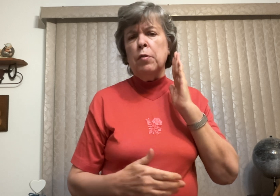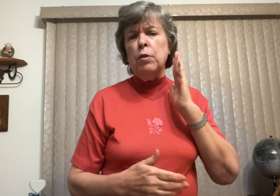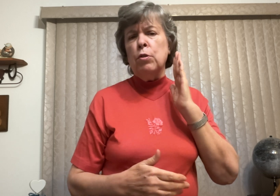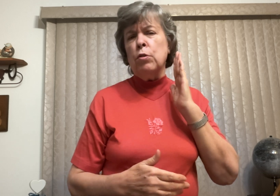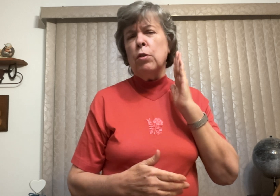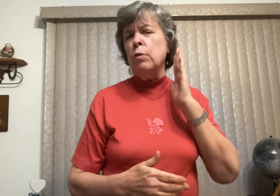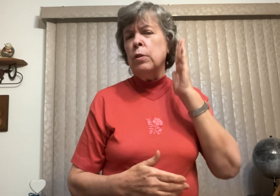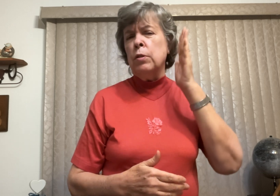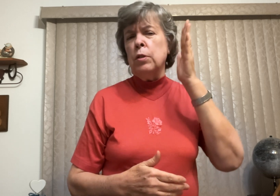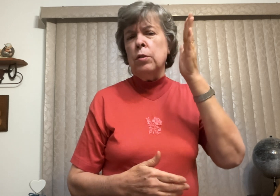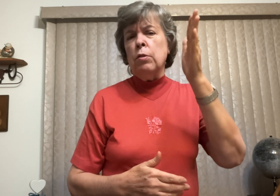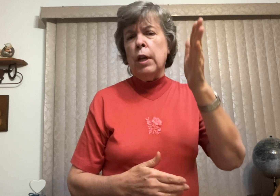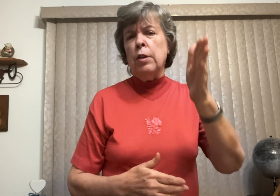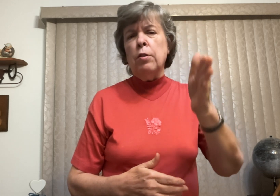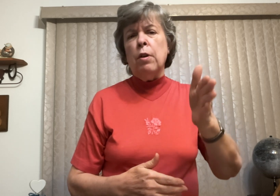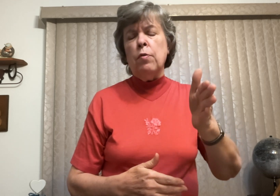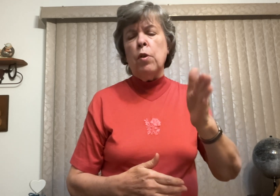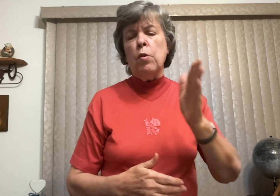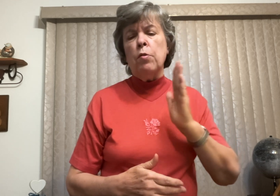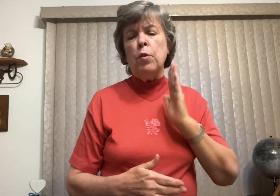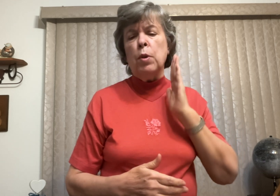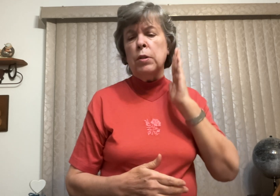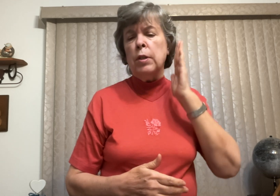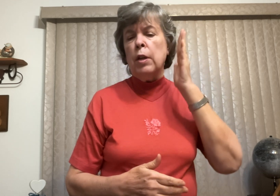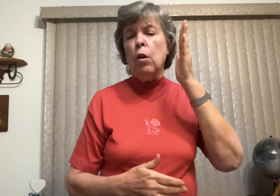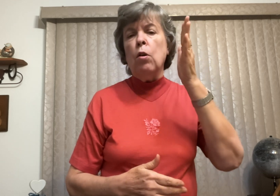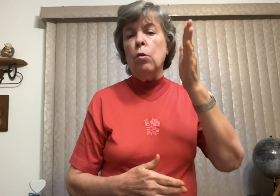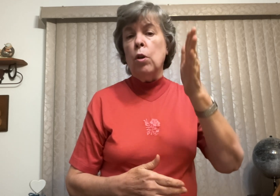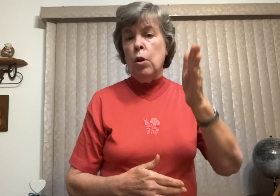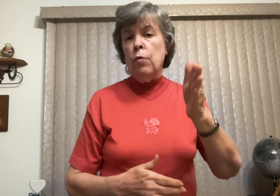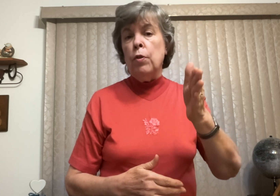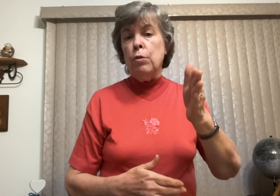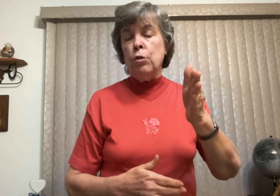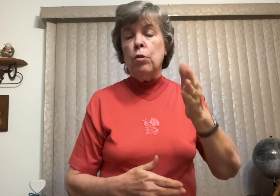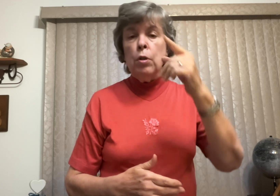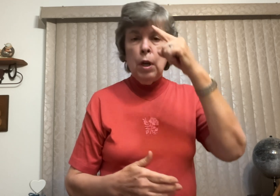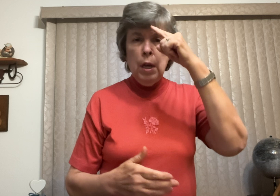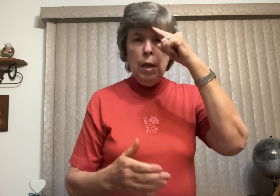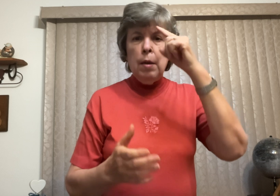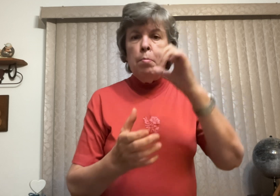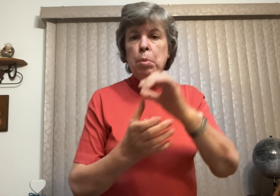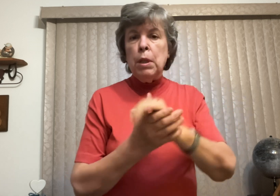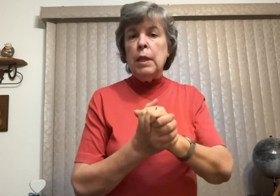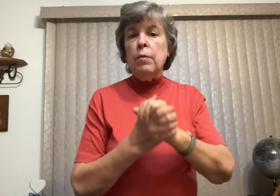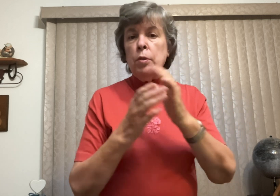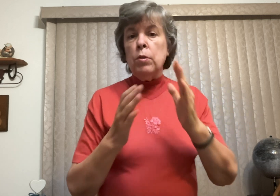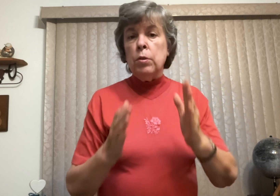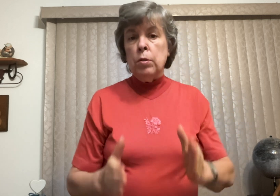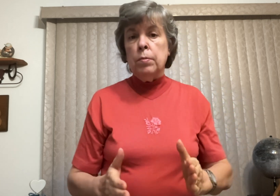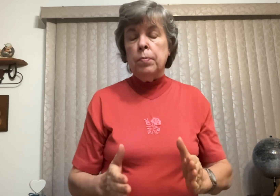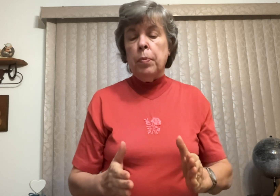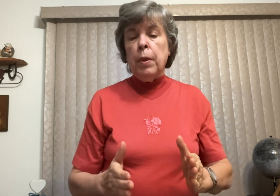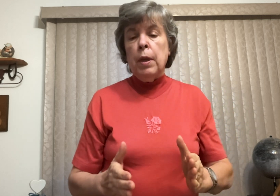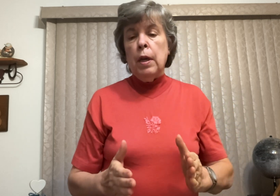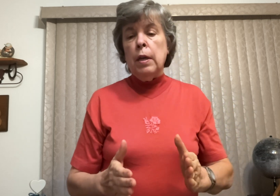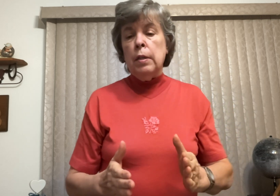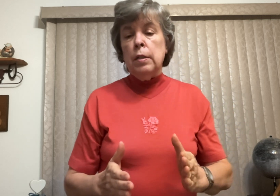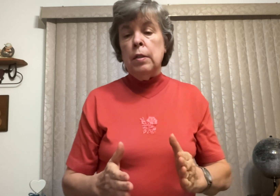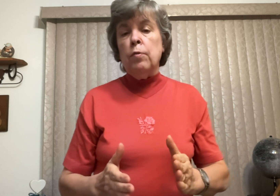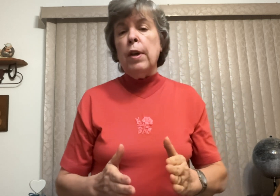future. So it's okay to go out farther if you want to say all future believers. And in fact,